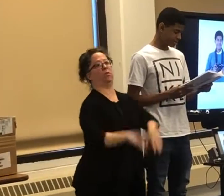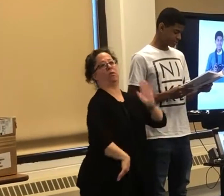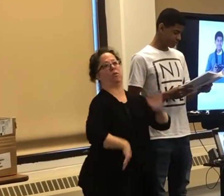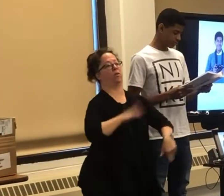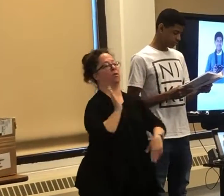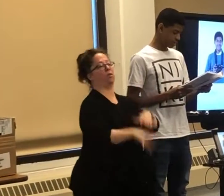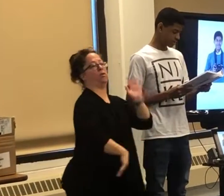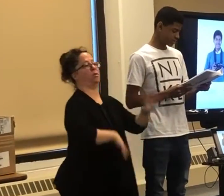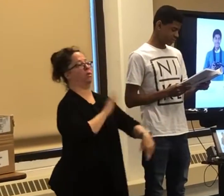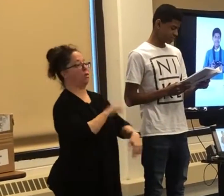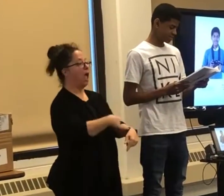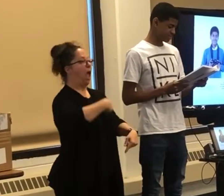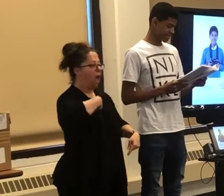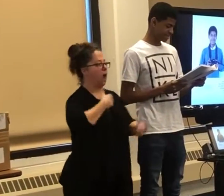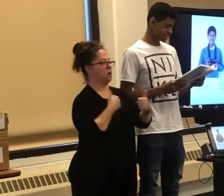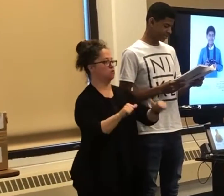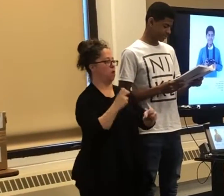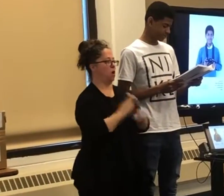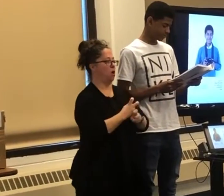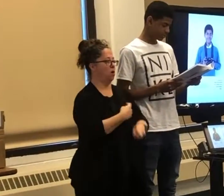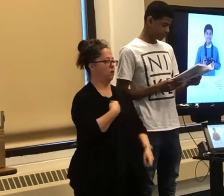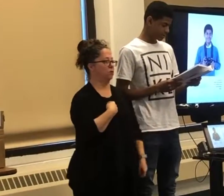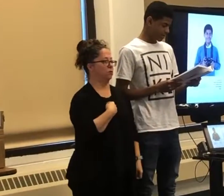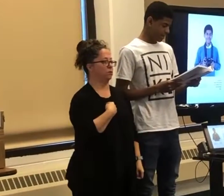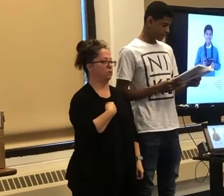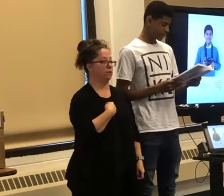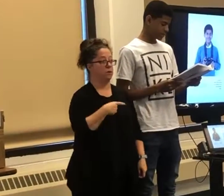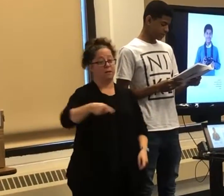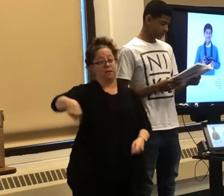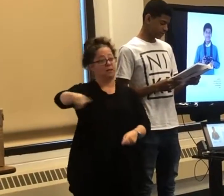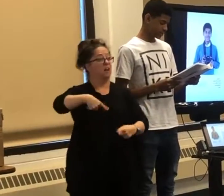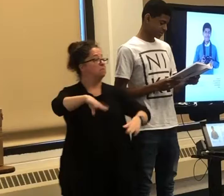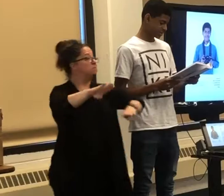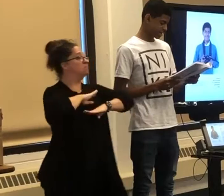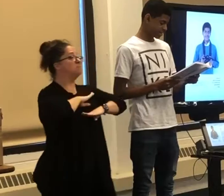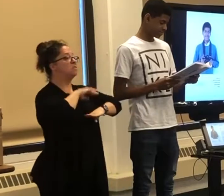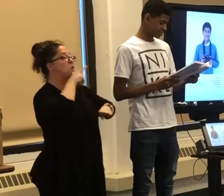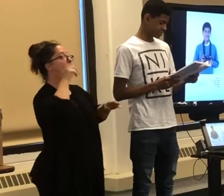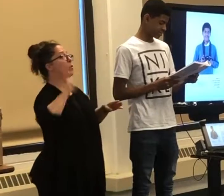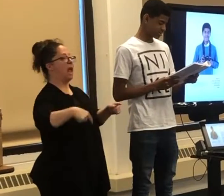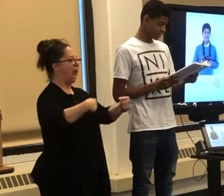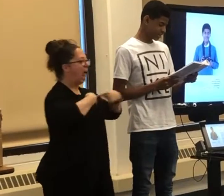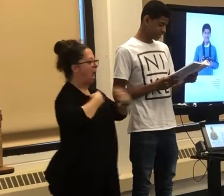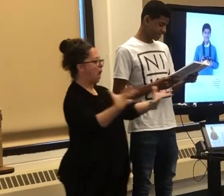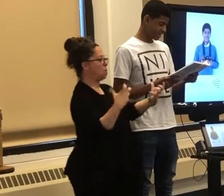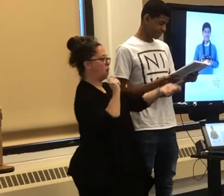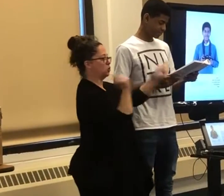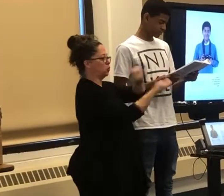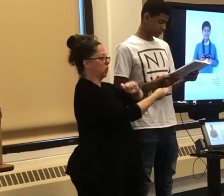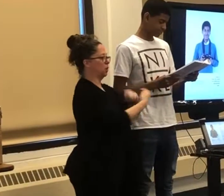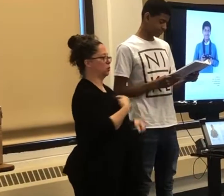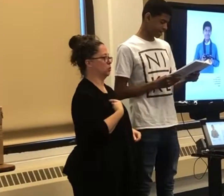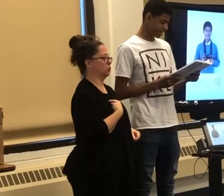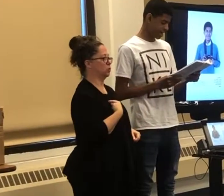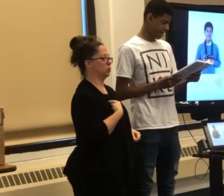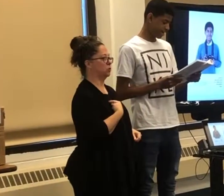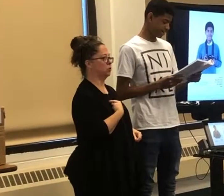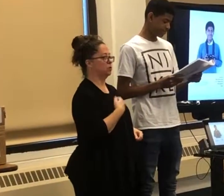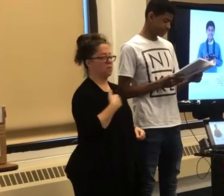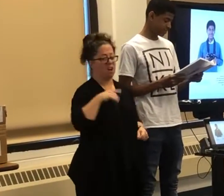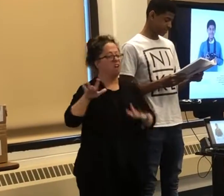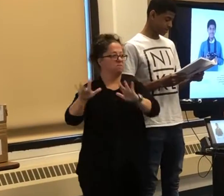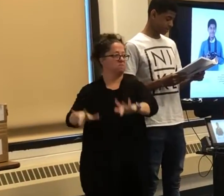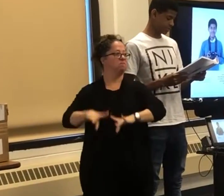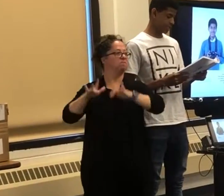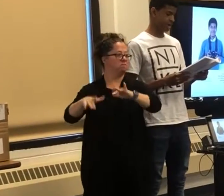Maybe they just don't want a change as bad as I do. I feel sorry for them sometimes because they may not have the strength that I